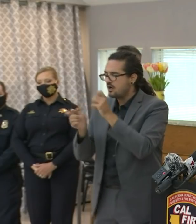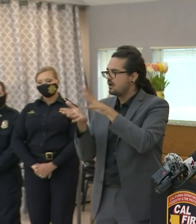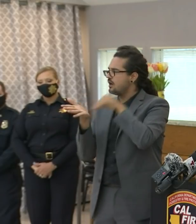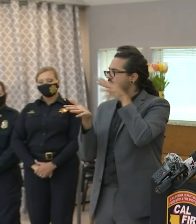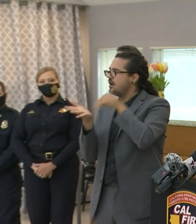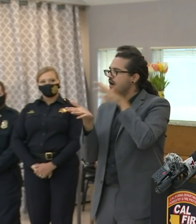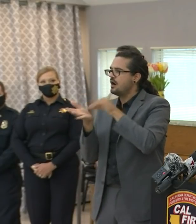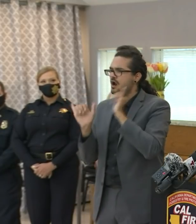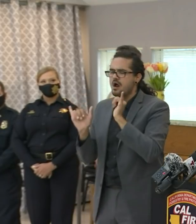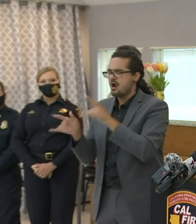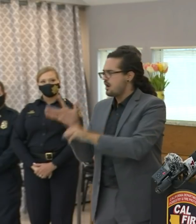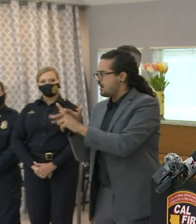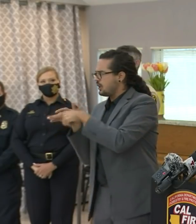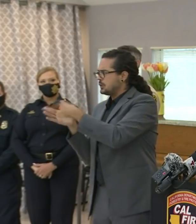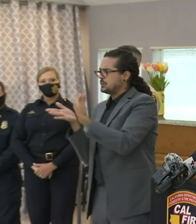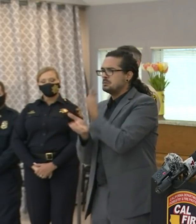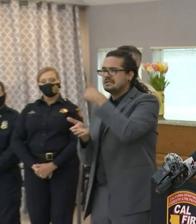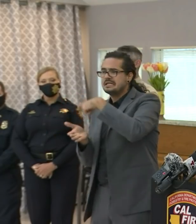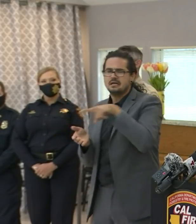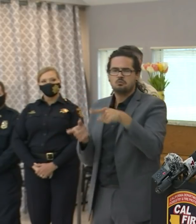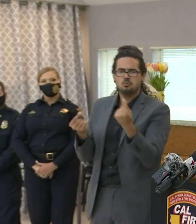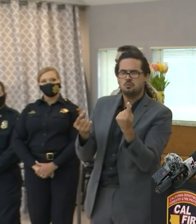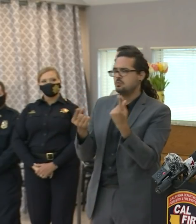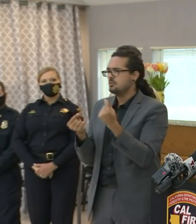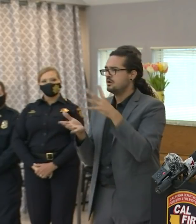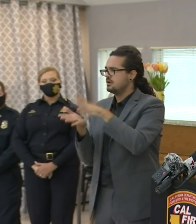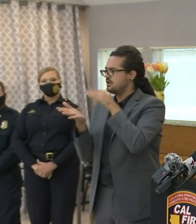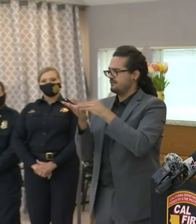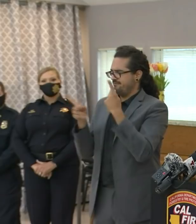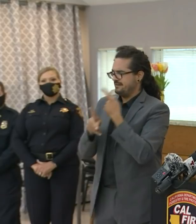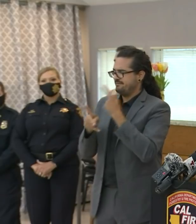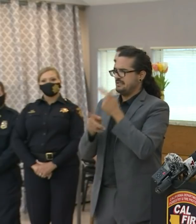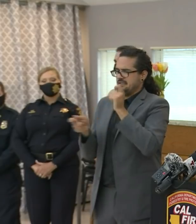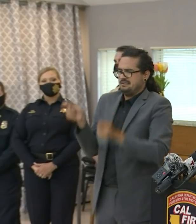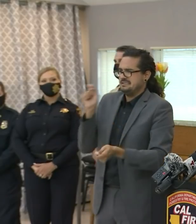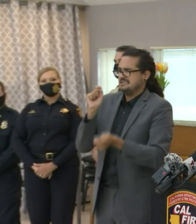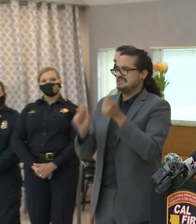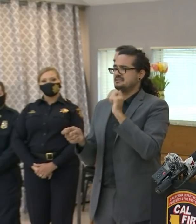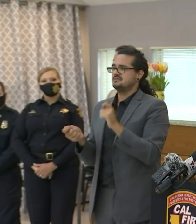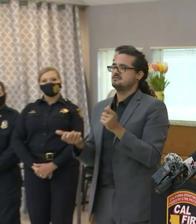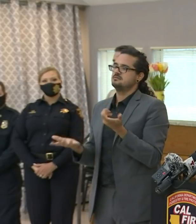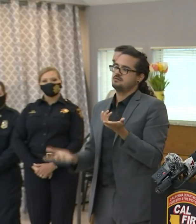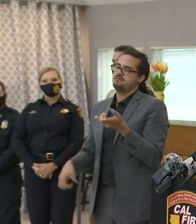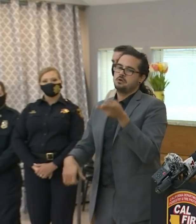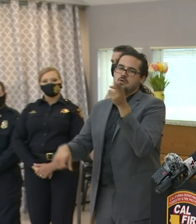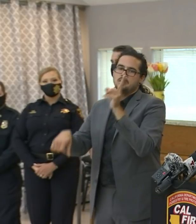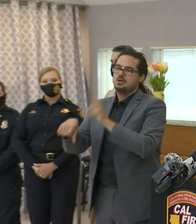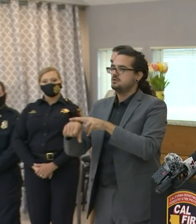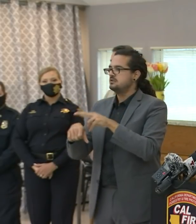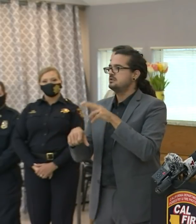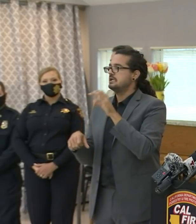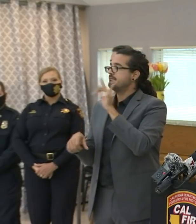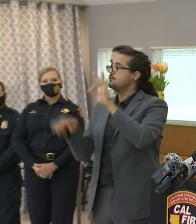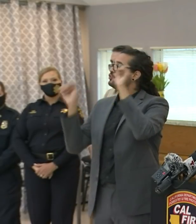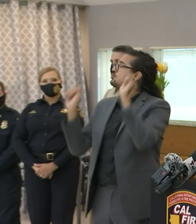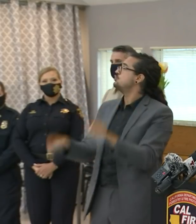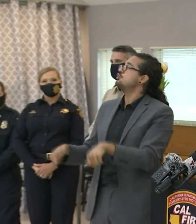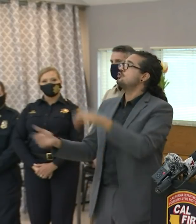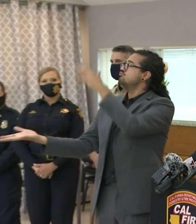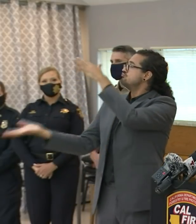zone on this incident. Obviously, it would be a large number increase if they were available. But